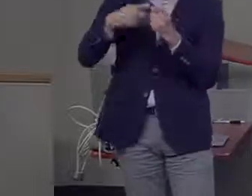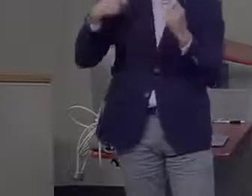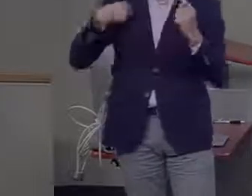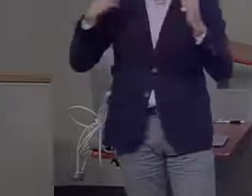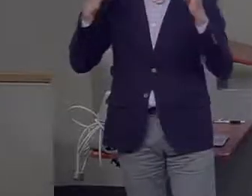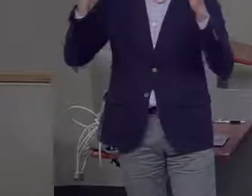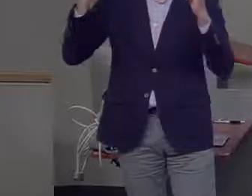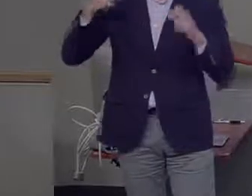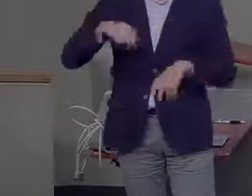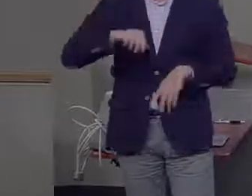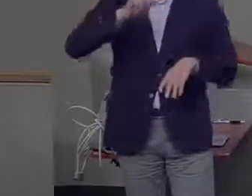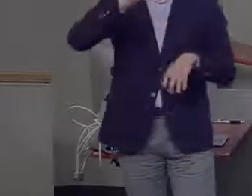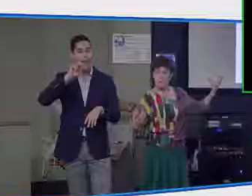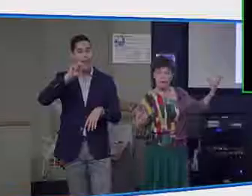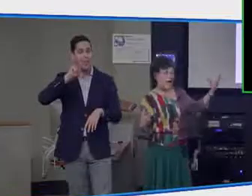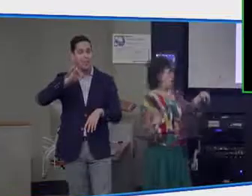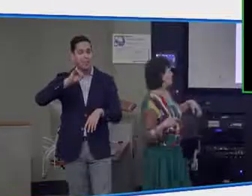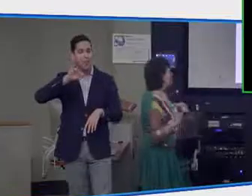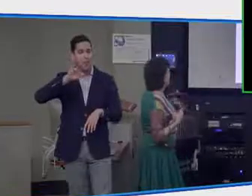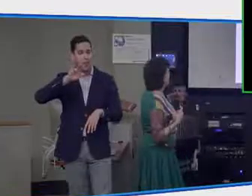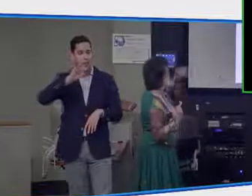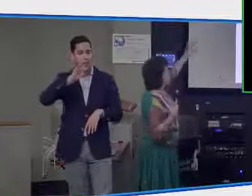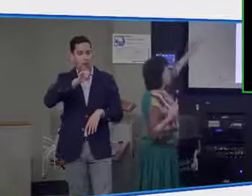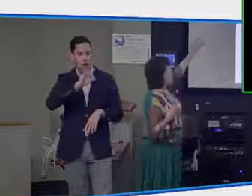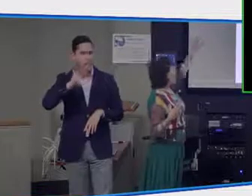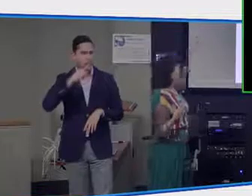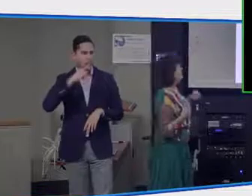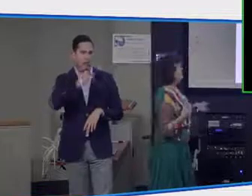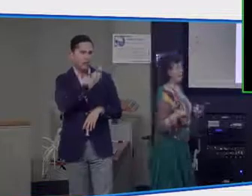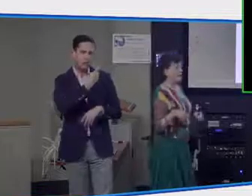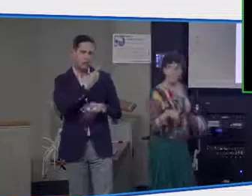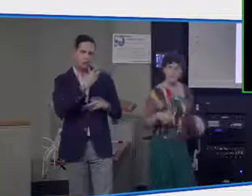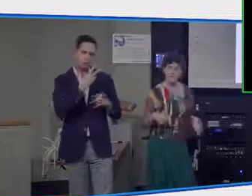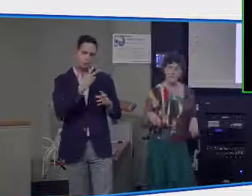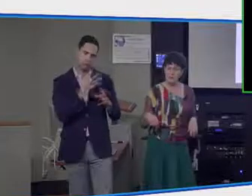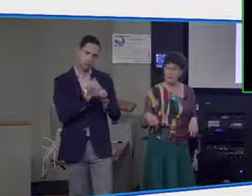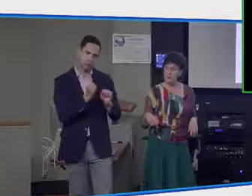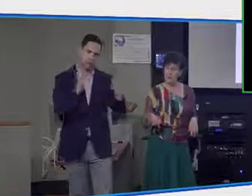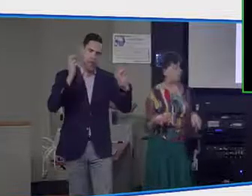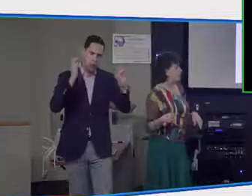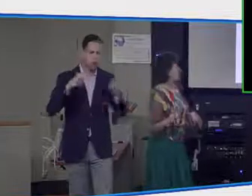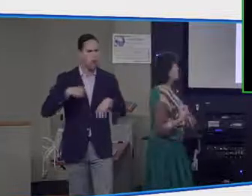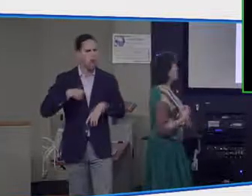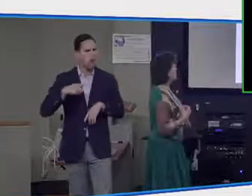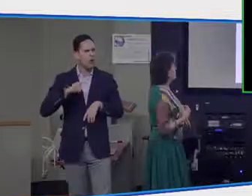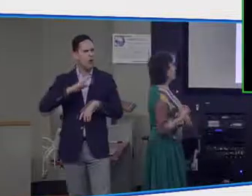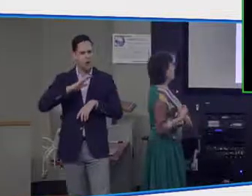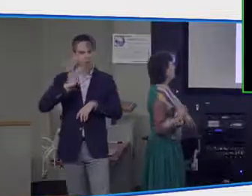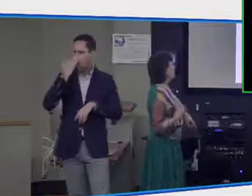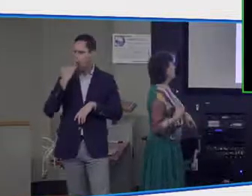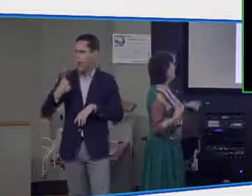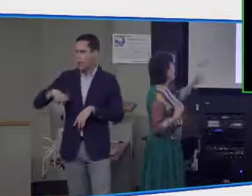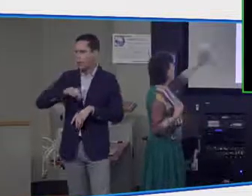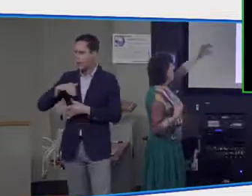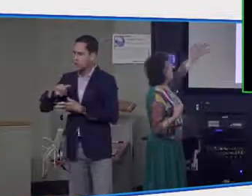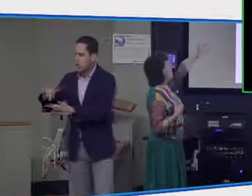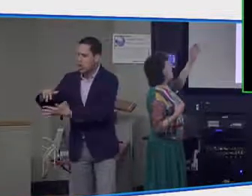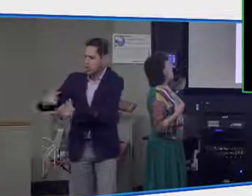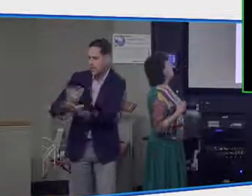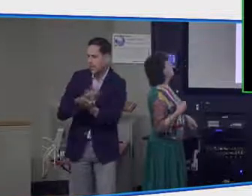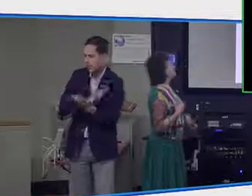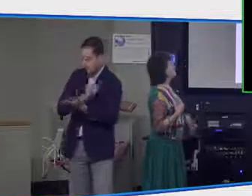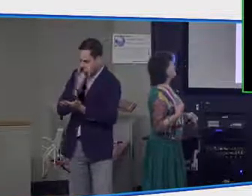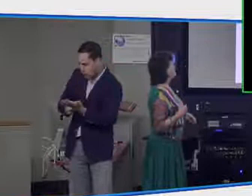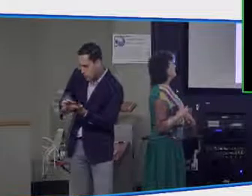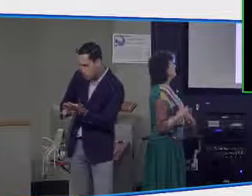Meltzoff said something like, we're paraphrasing, why is our infancy research so misinterpreted by the public?